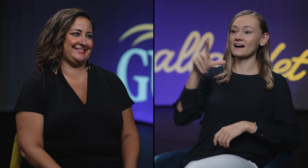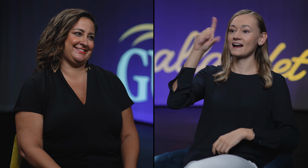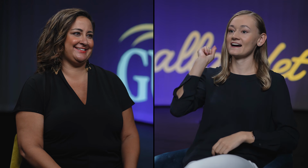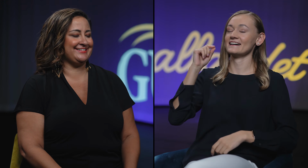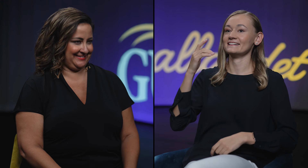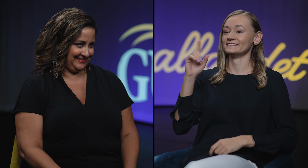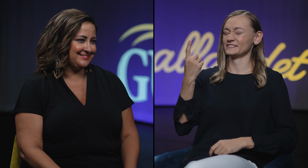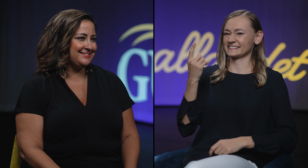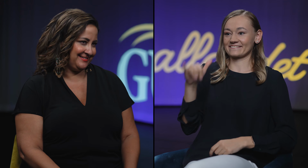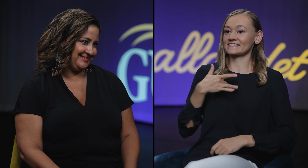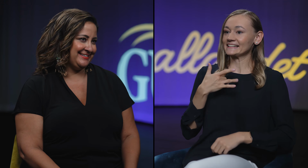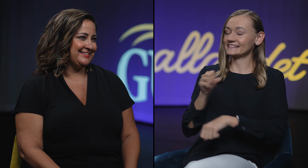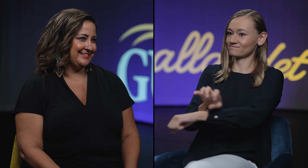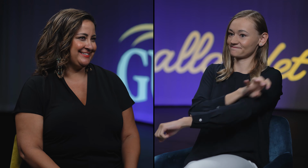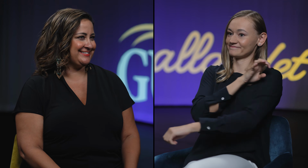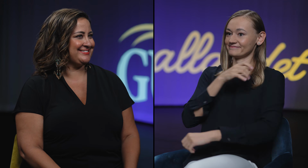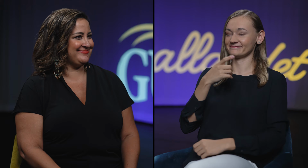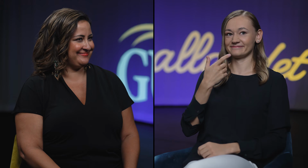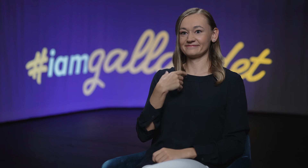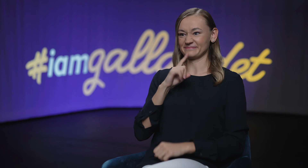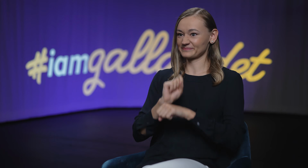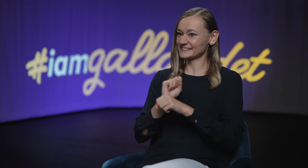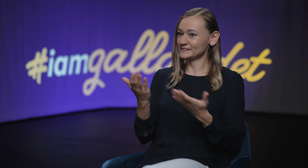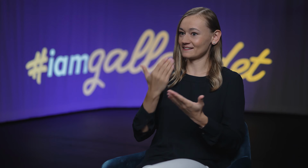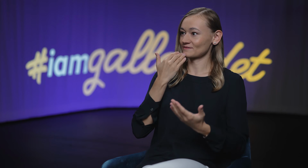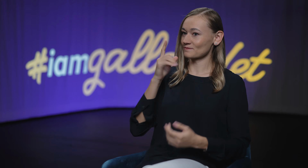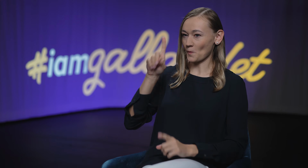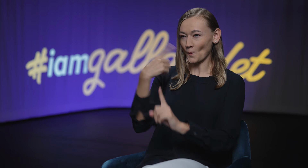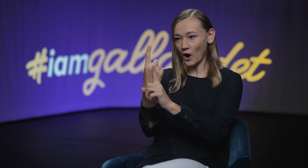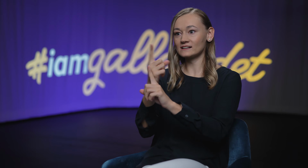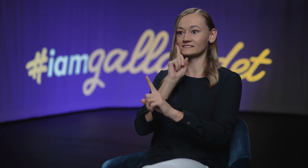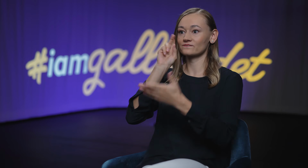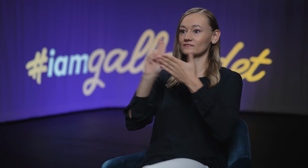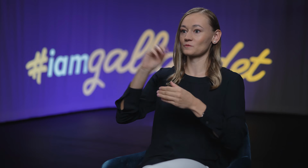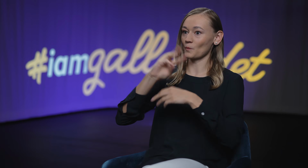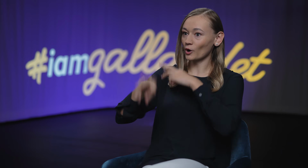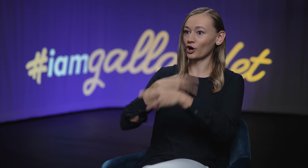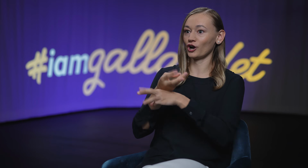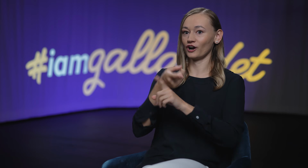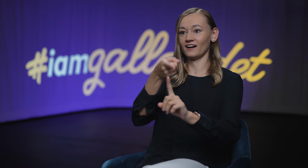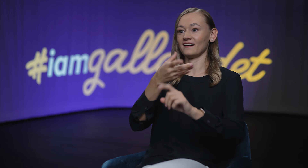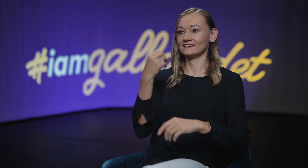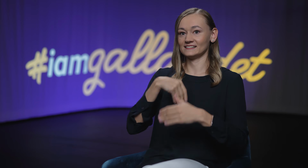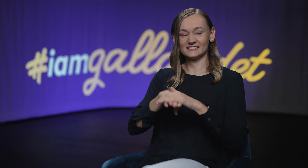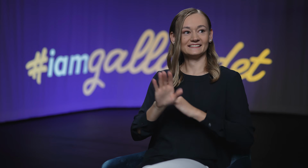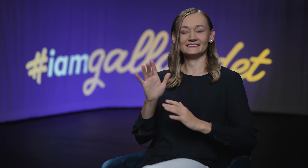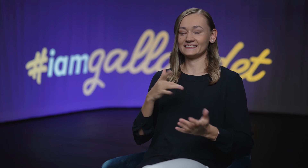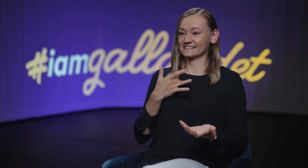Gallaudet" sign. That feeling gave me goosebumps. I thought, I'm finally here at the only deaf university in the world. I just felt like I was